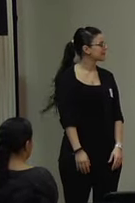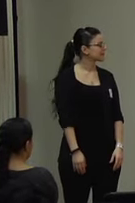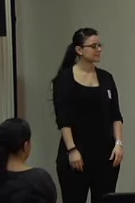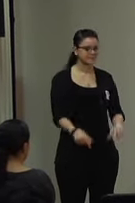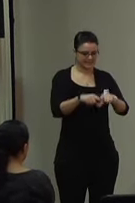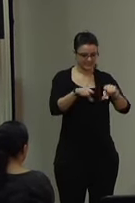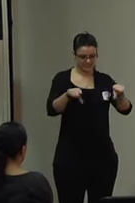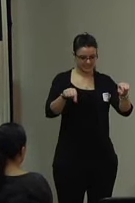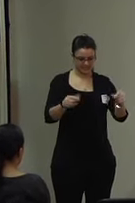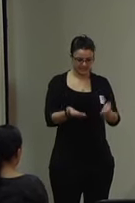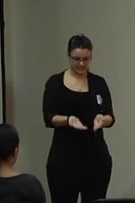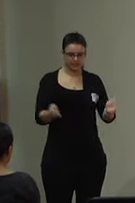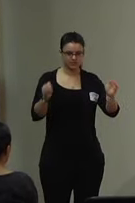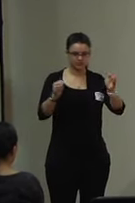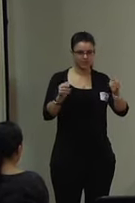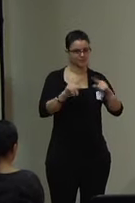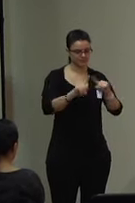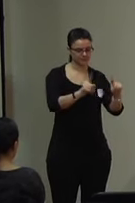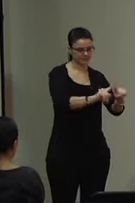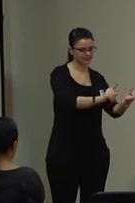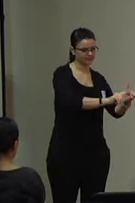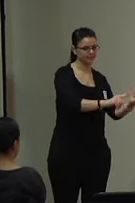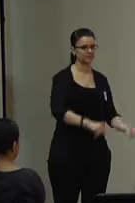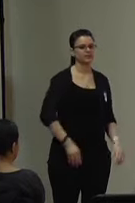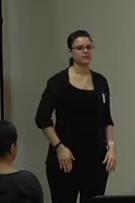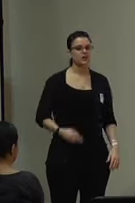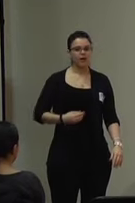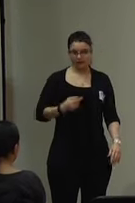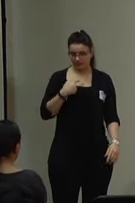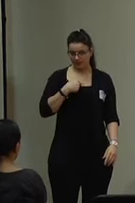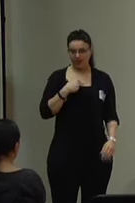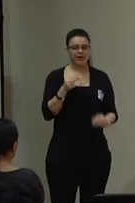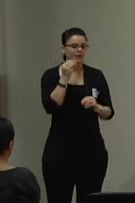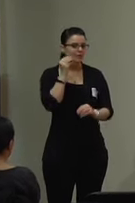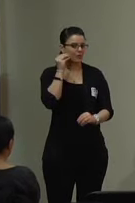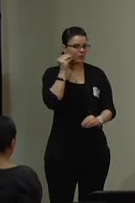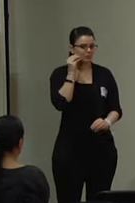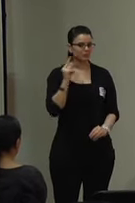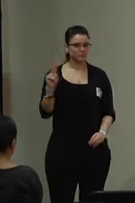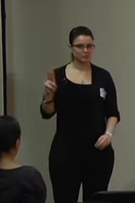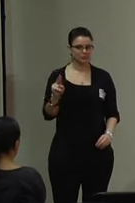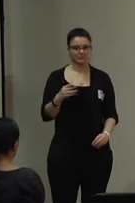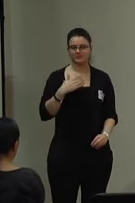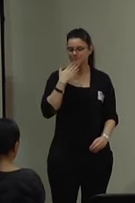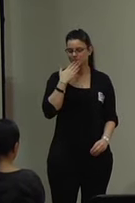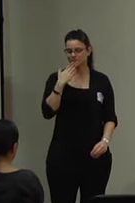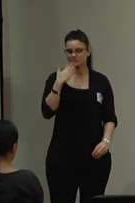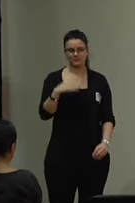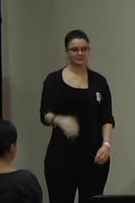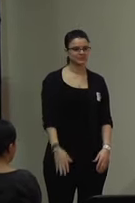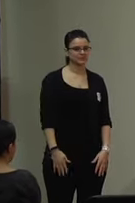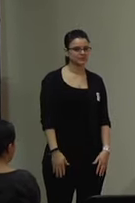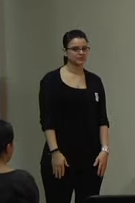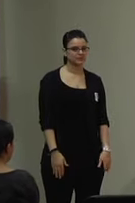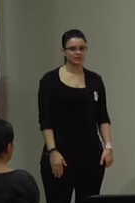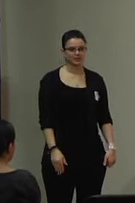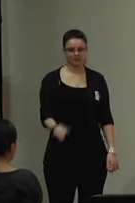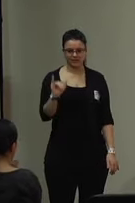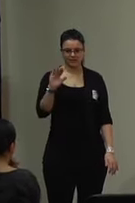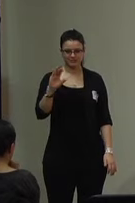tubs, whipped. There's a bunch of different varieties. I use that at home, and it's fabulous. And then there are ice creams, both